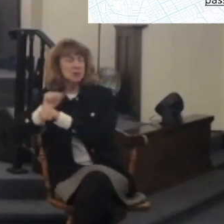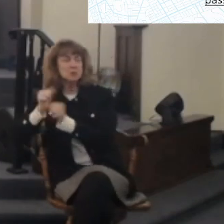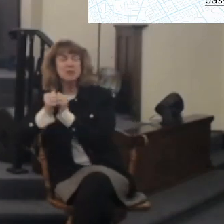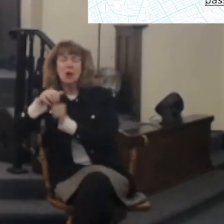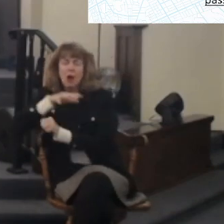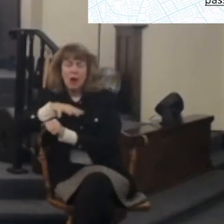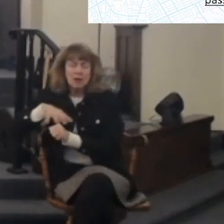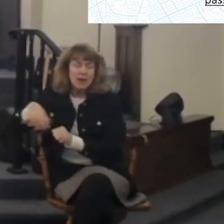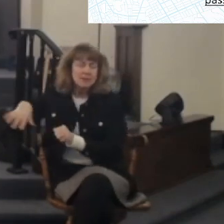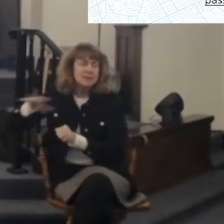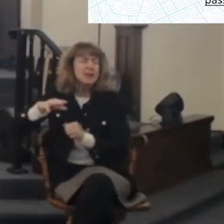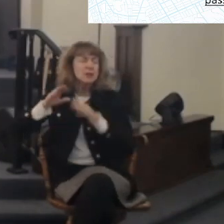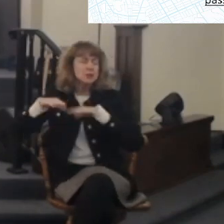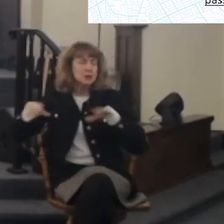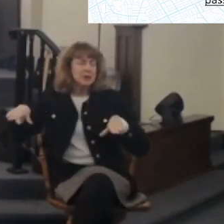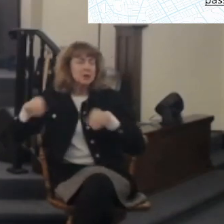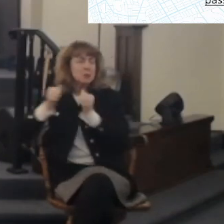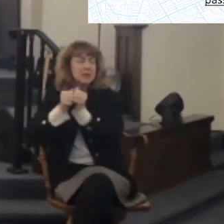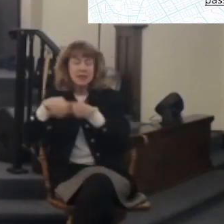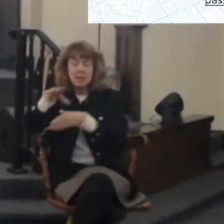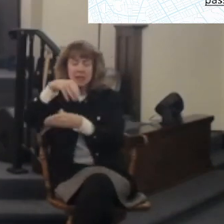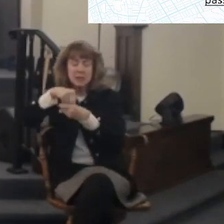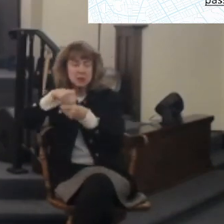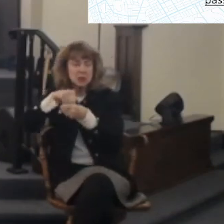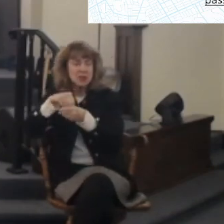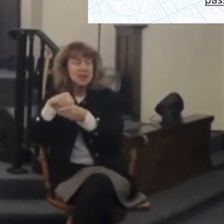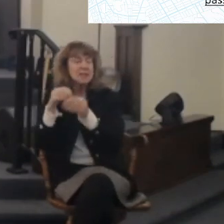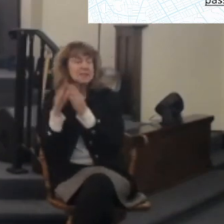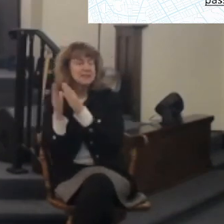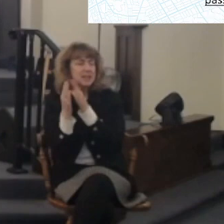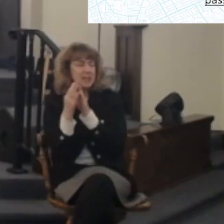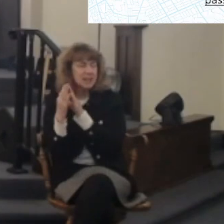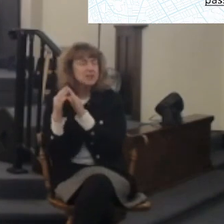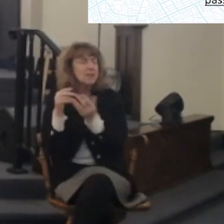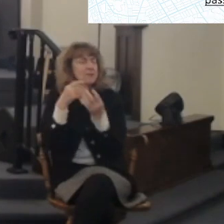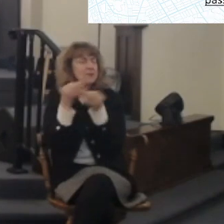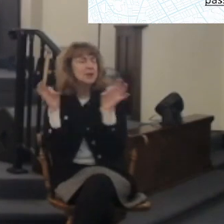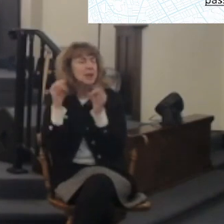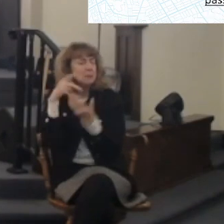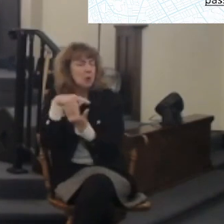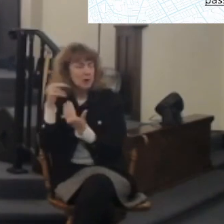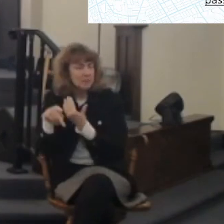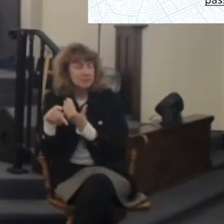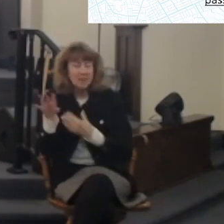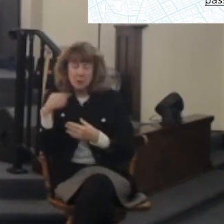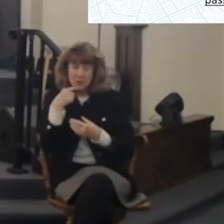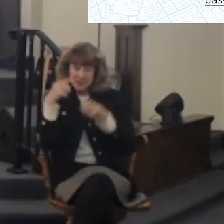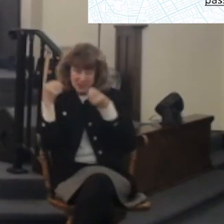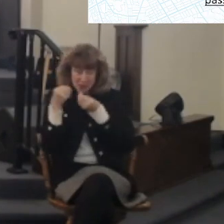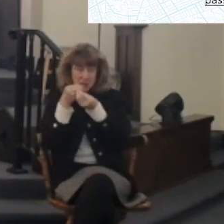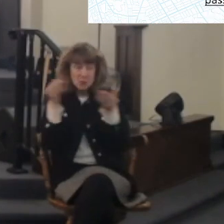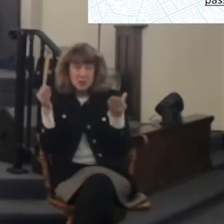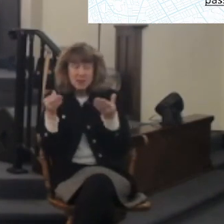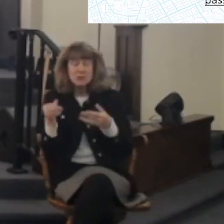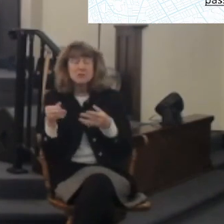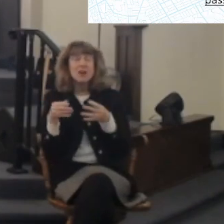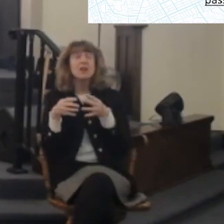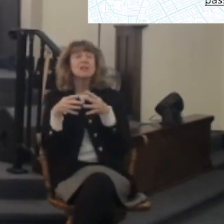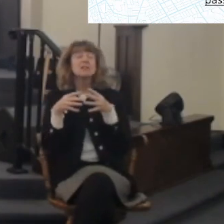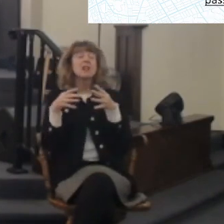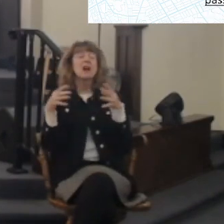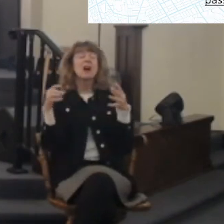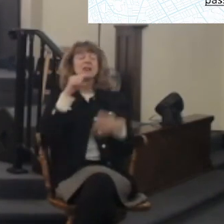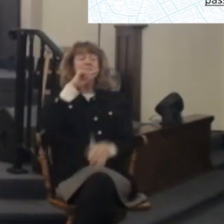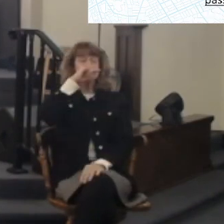city of Akron that come and participate. It's a free program. And I'm going to tell you something, it's a lot of tears in